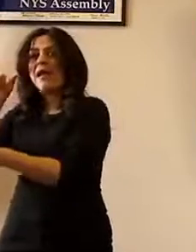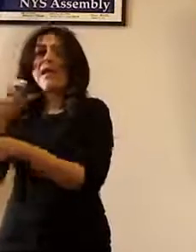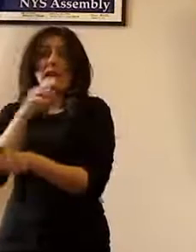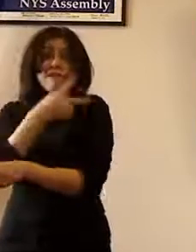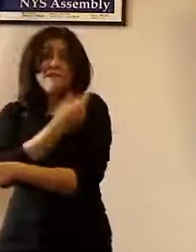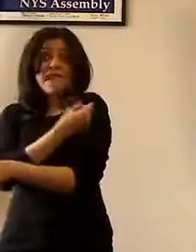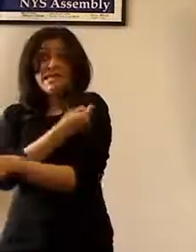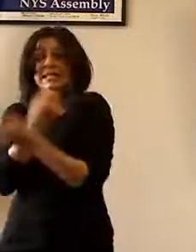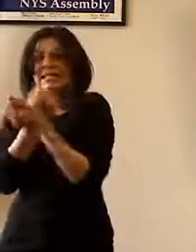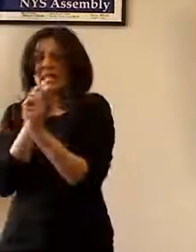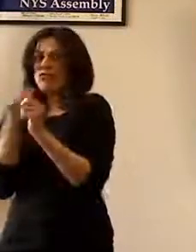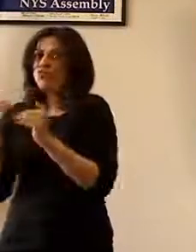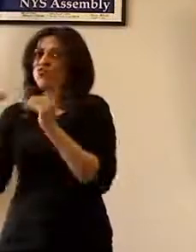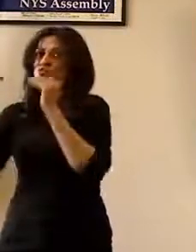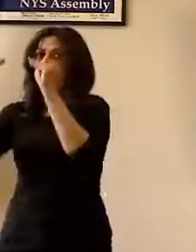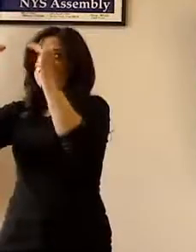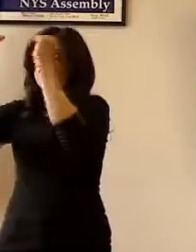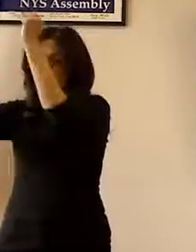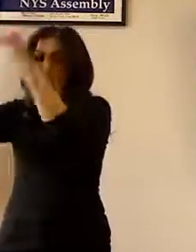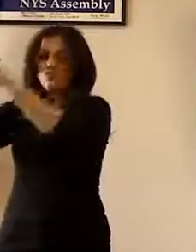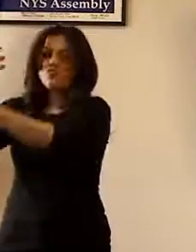as a very important